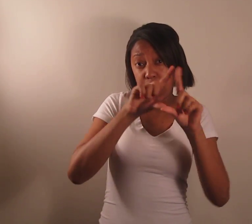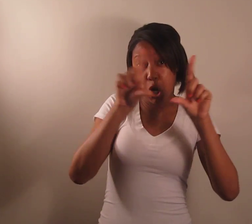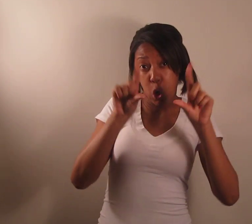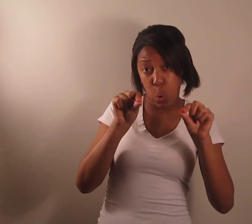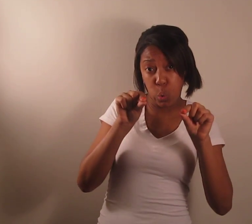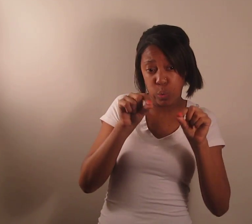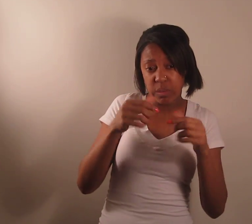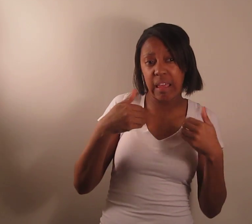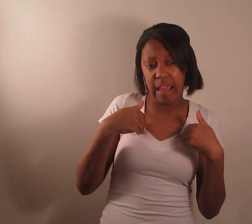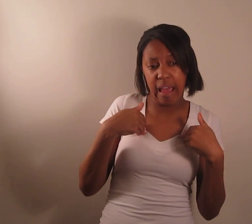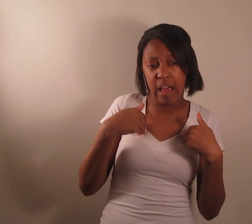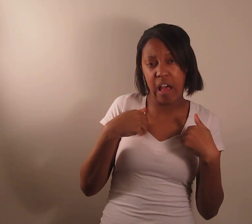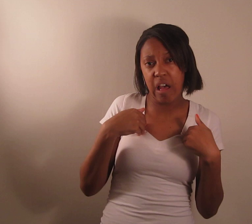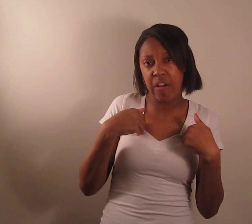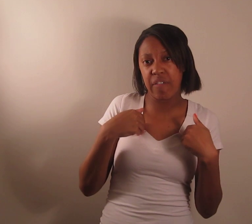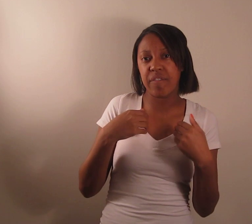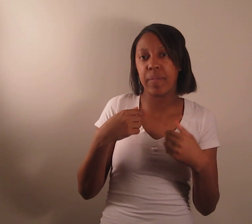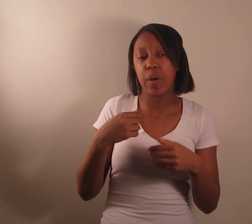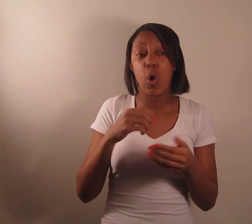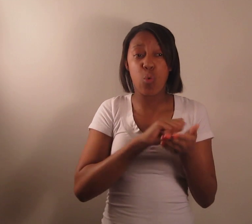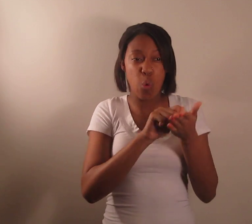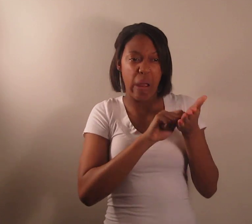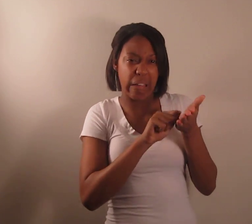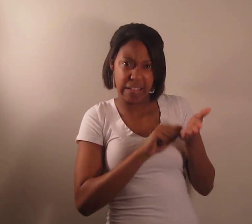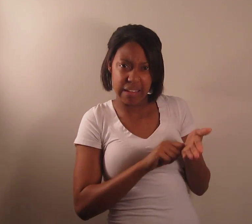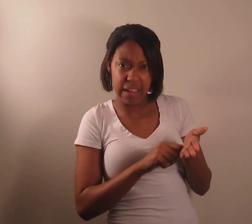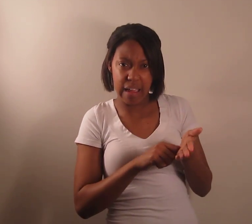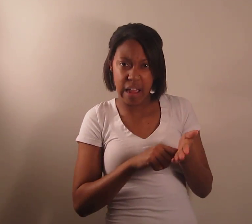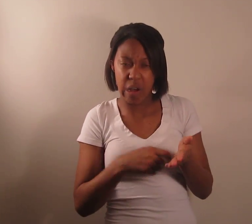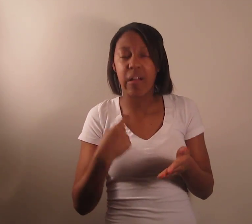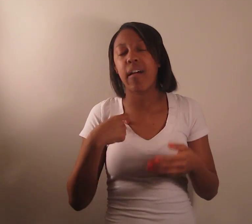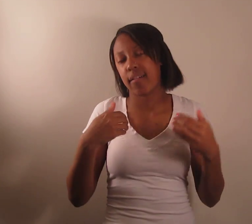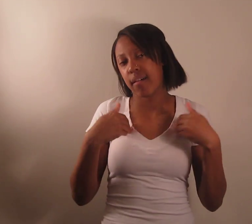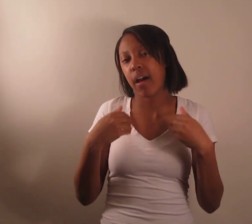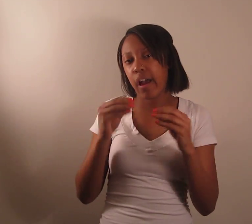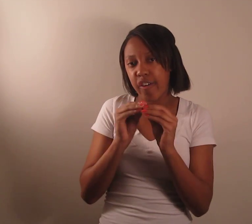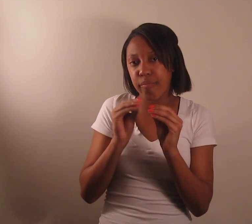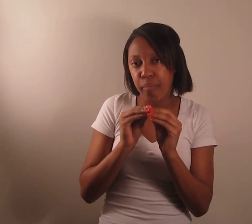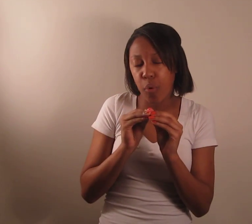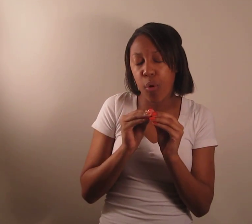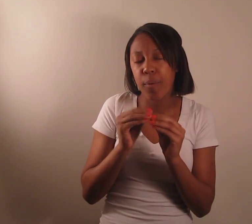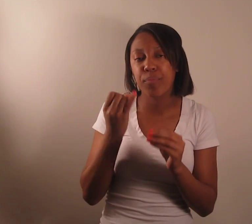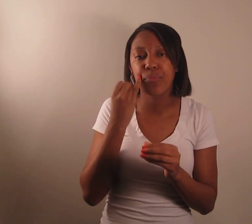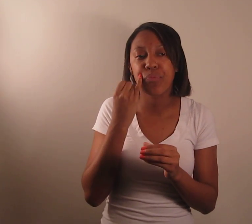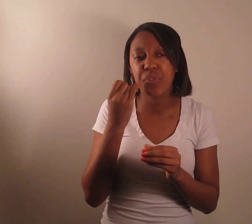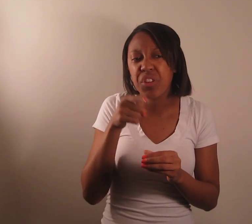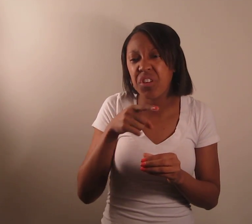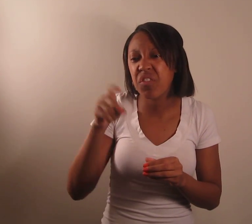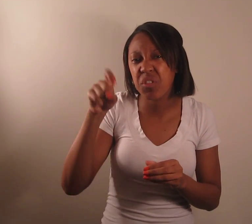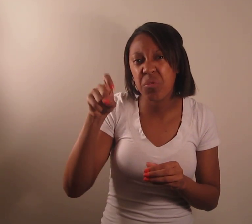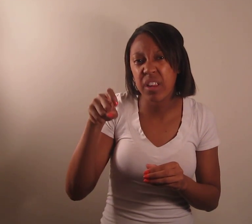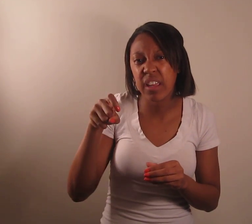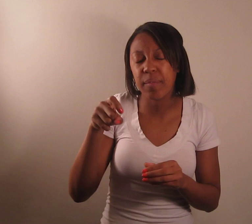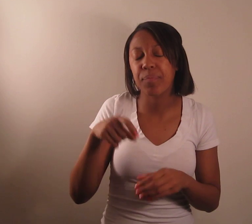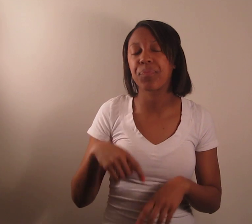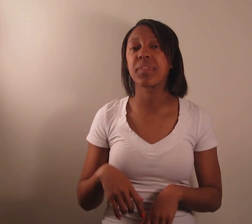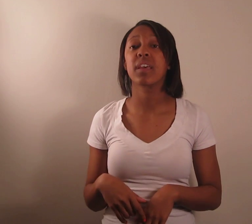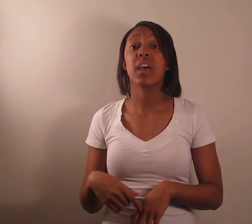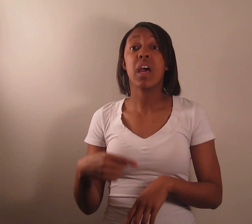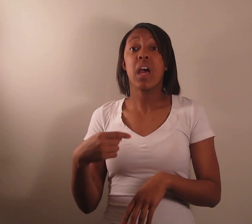can write down on your sticky notes anything that you think that should go here, and what I'm going to do is I'm going to move this, and I'm going to put it